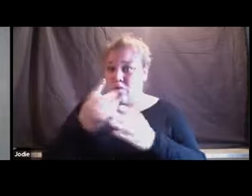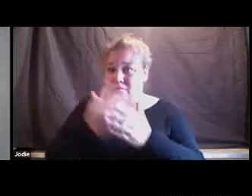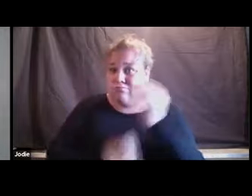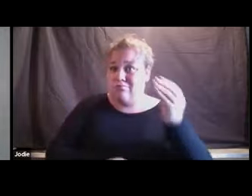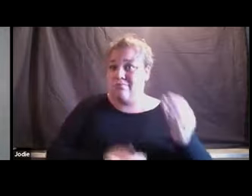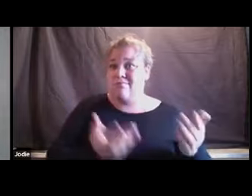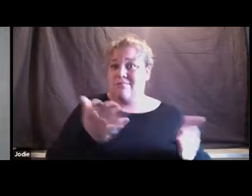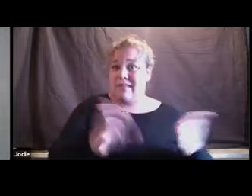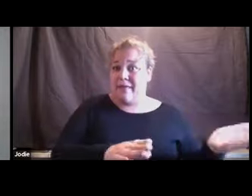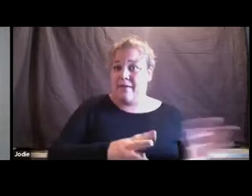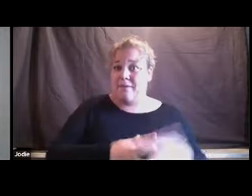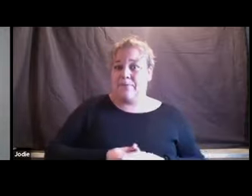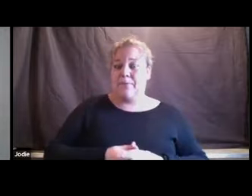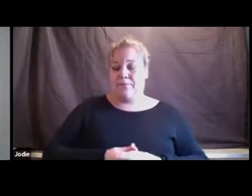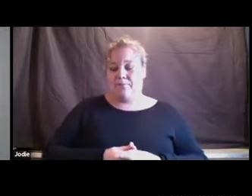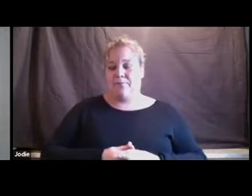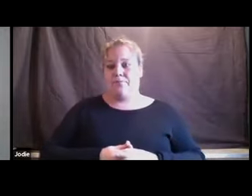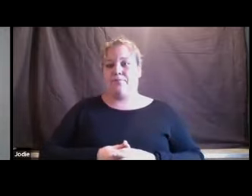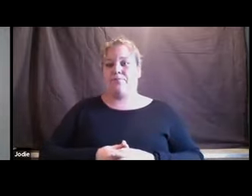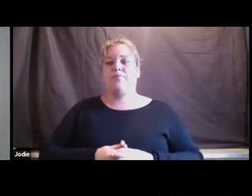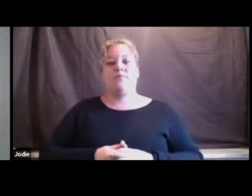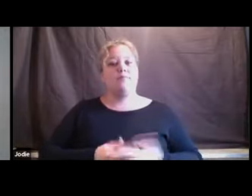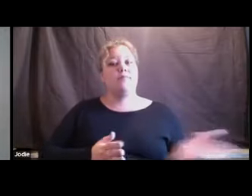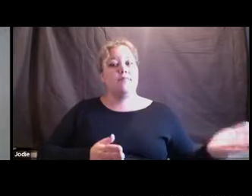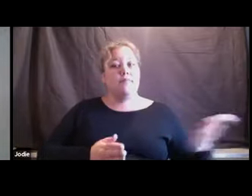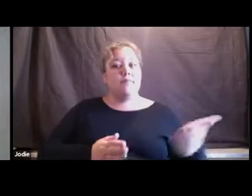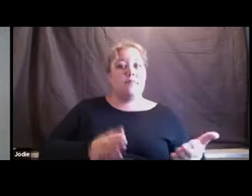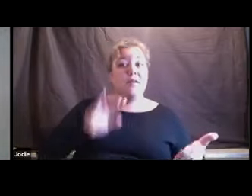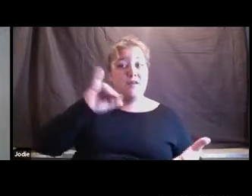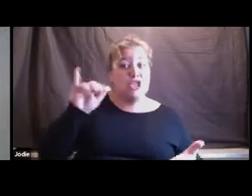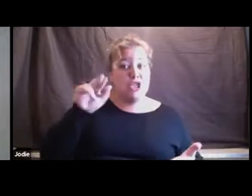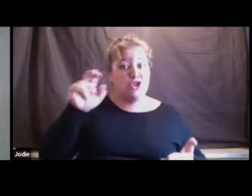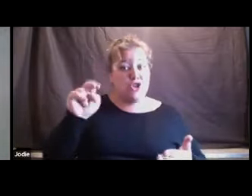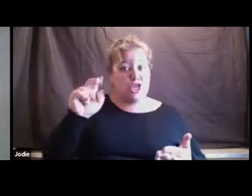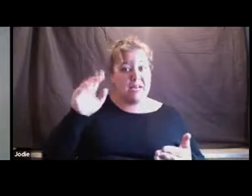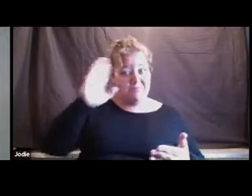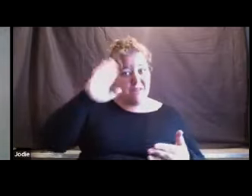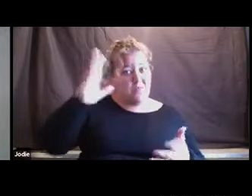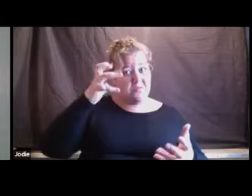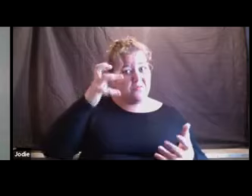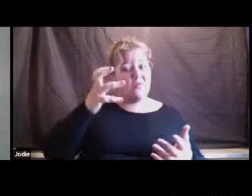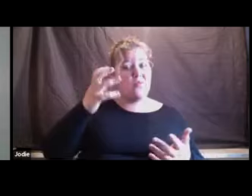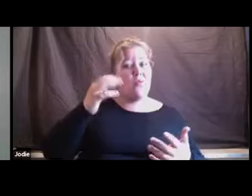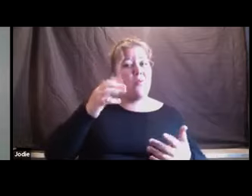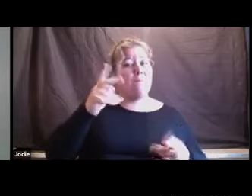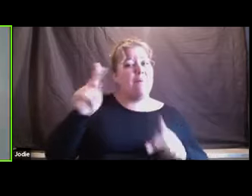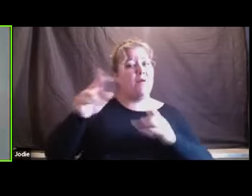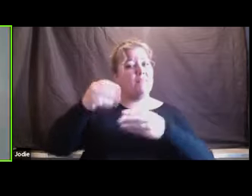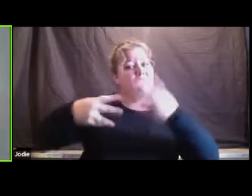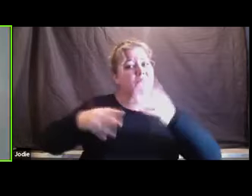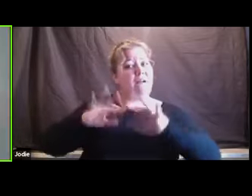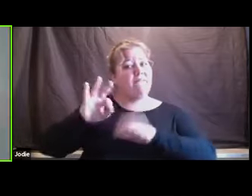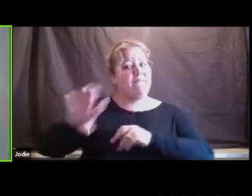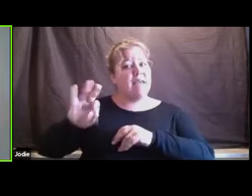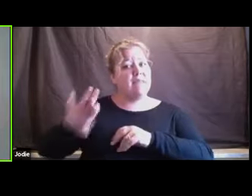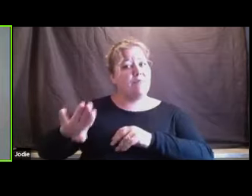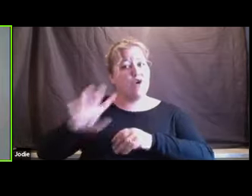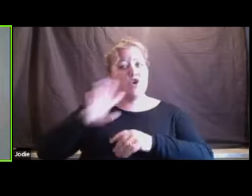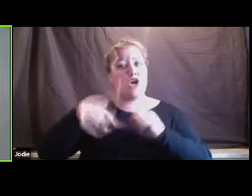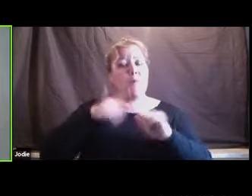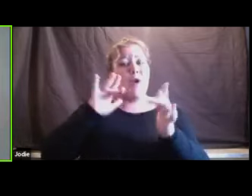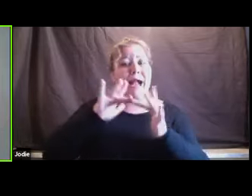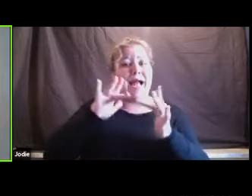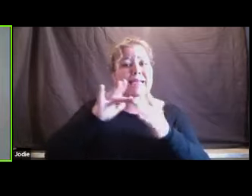Jen, we do have a lot of questions on Facebook about contact tracers and how many we have. Could you answer